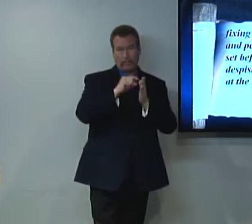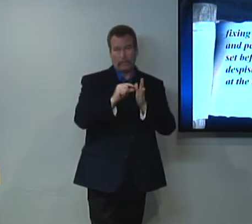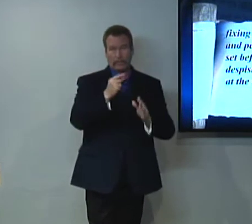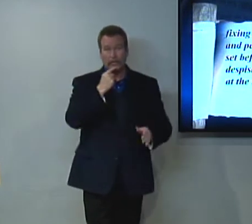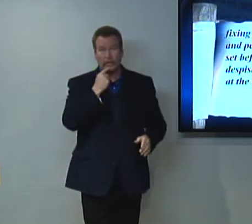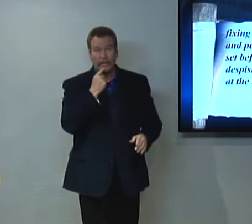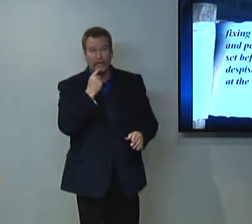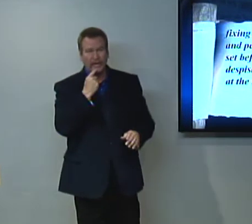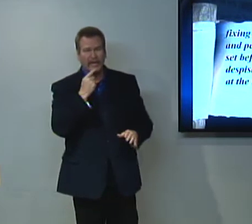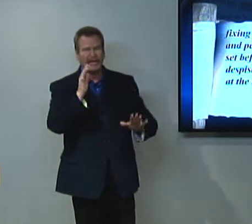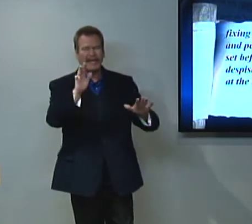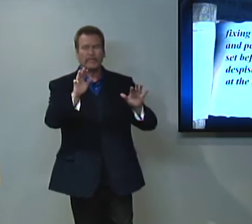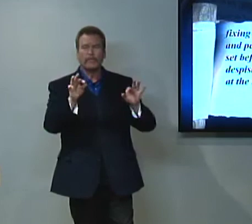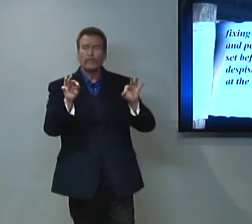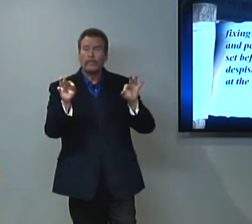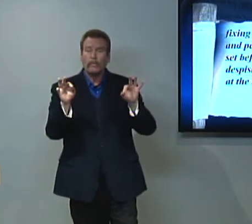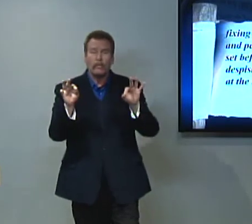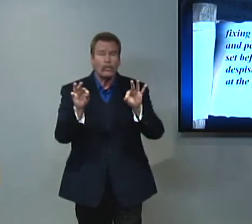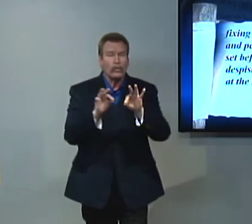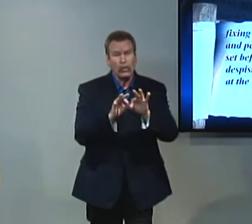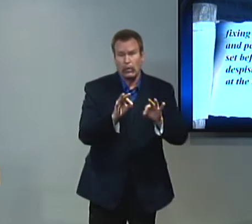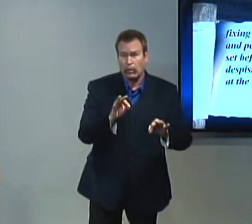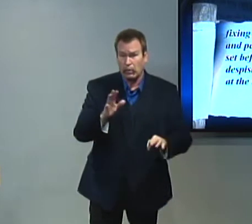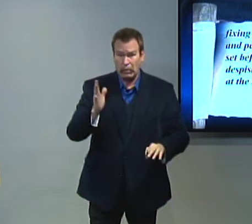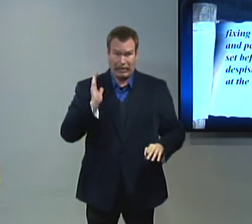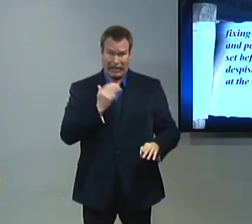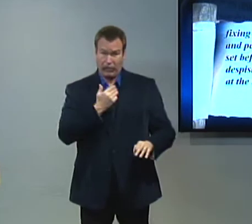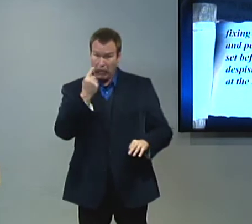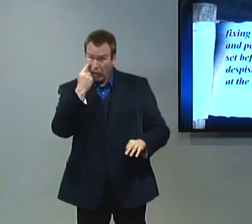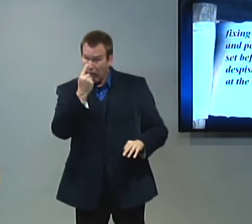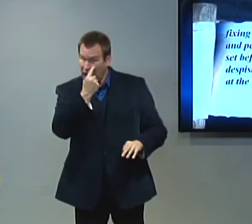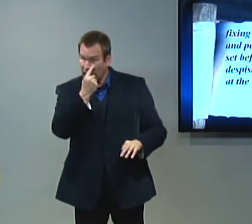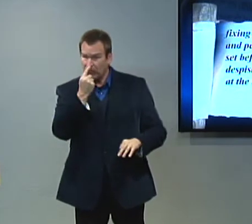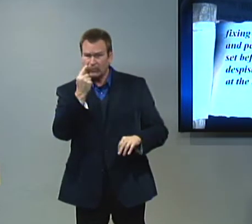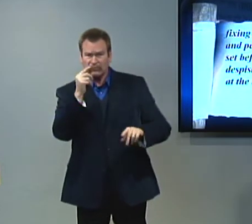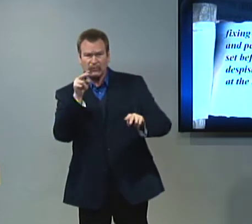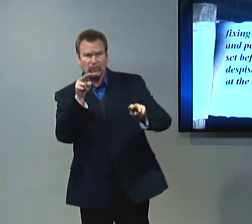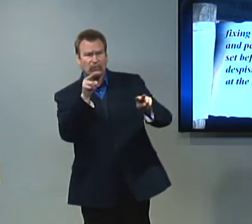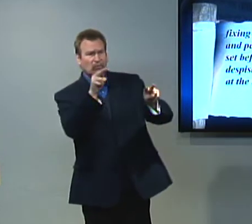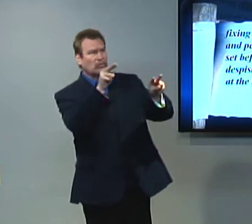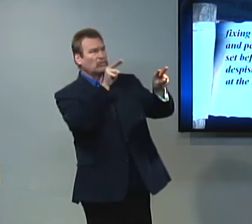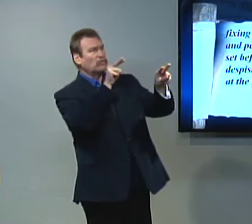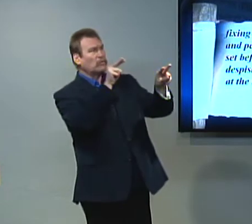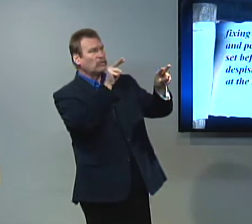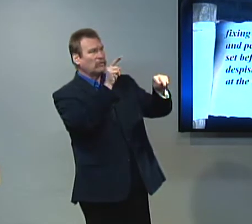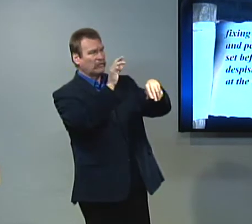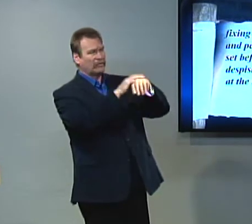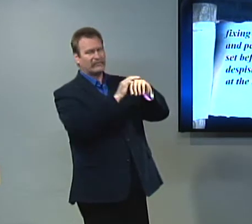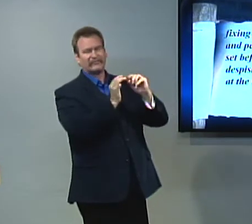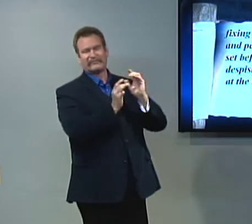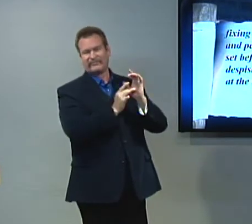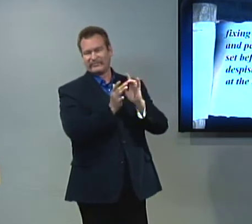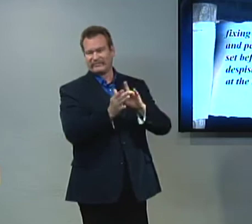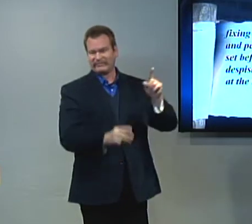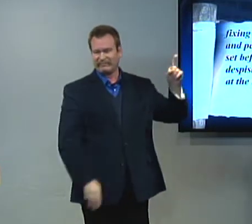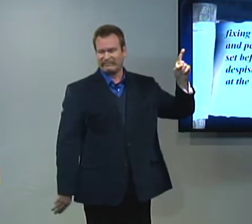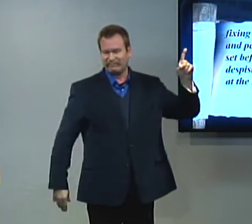In Hebrews chapter 12, verse 2, it reminds us what to do and how to keep the faith. It says, fixing your eyes